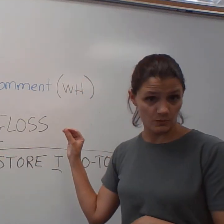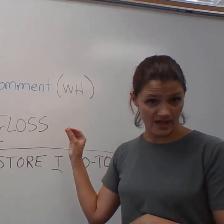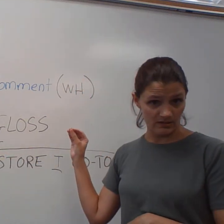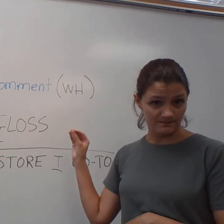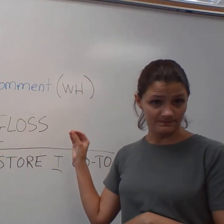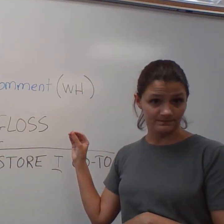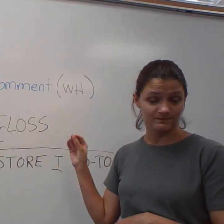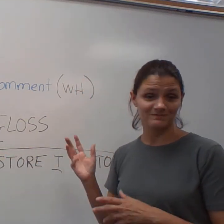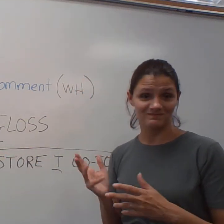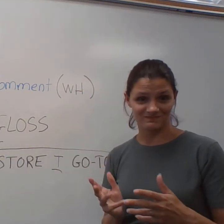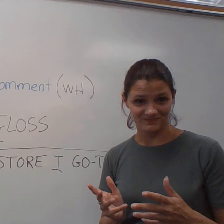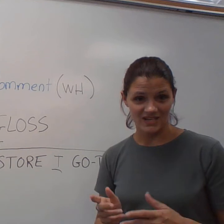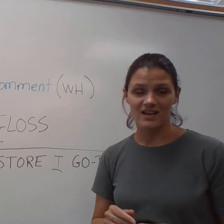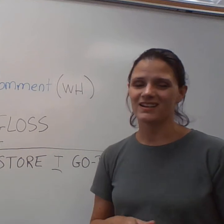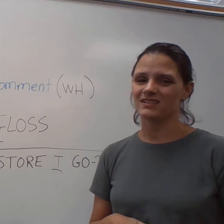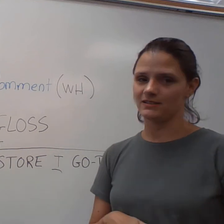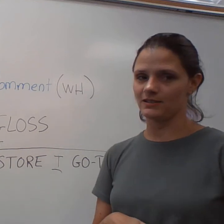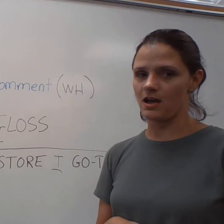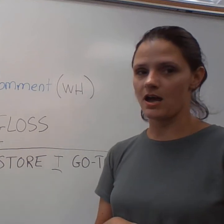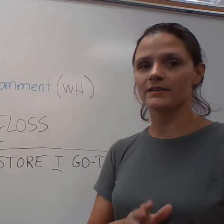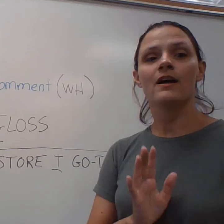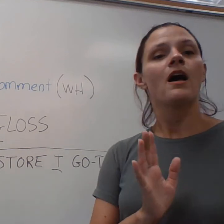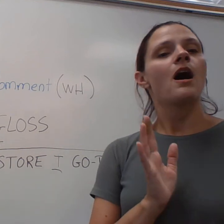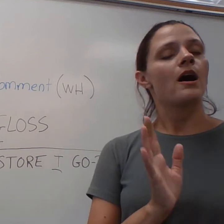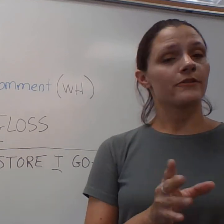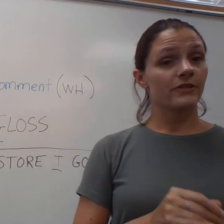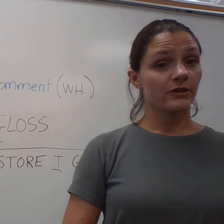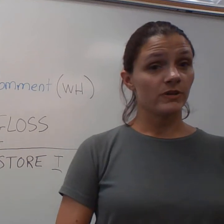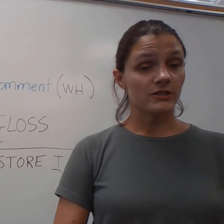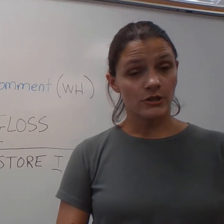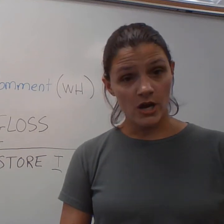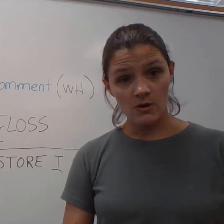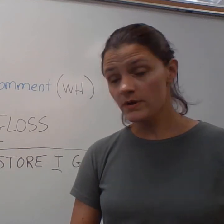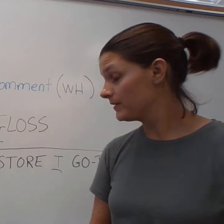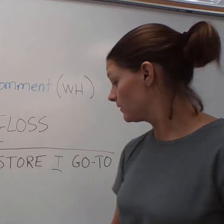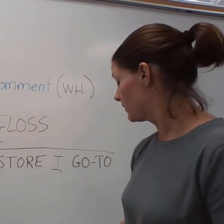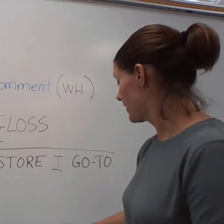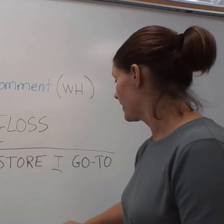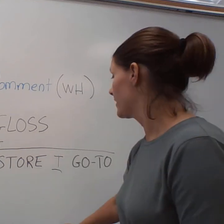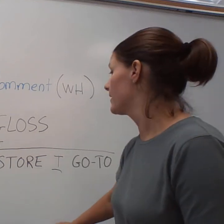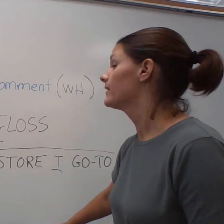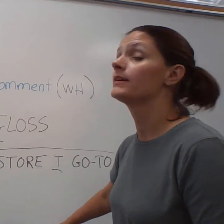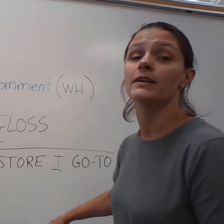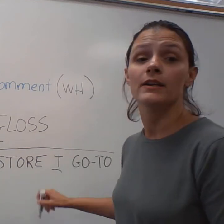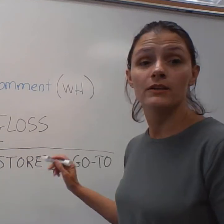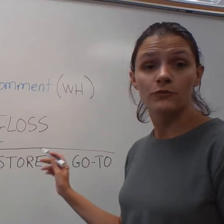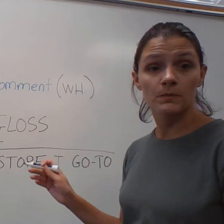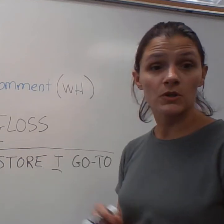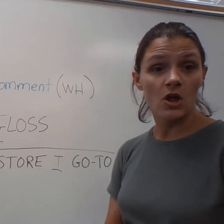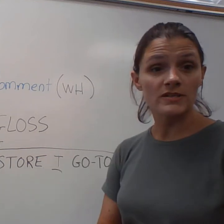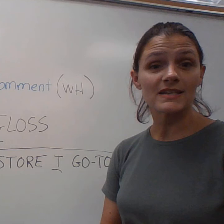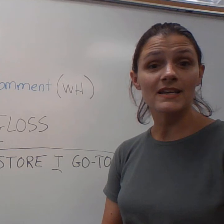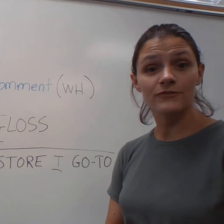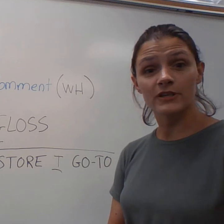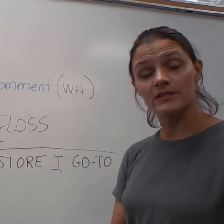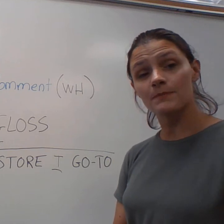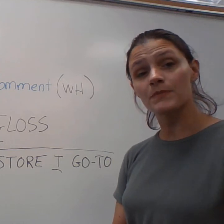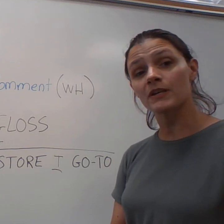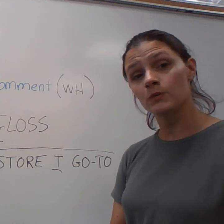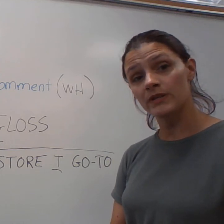well. A little odd. Other thing you need to know, in formal gloss, if there's something you need